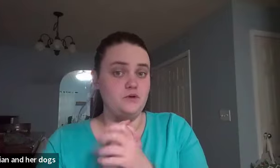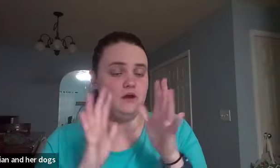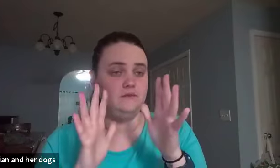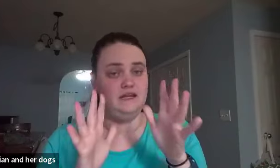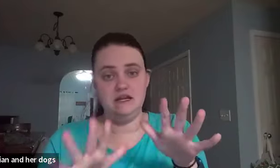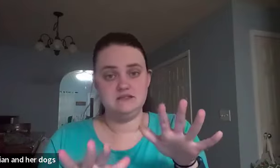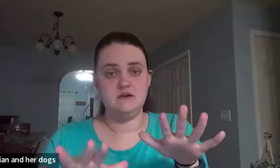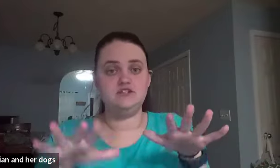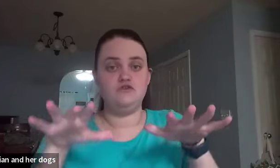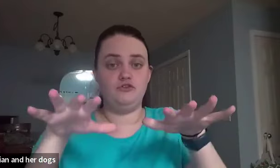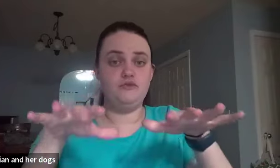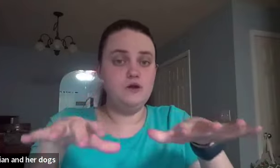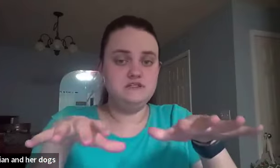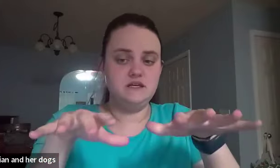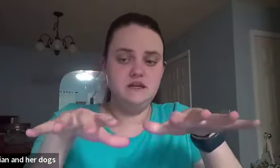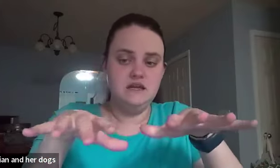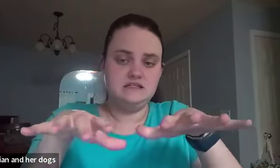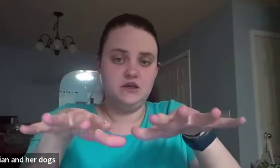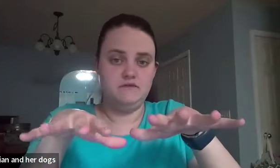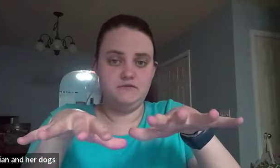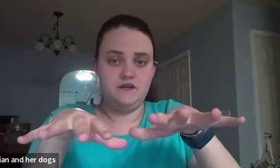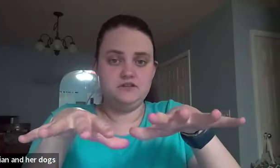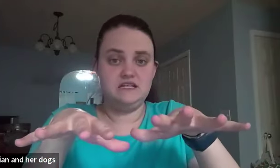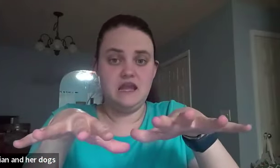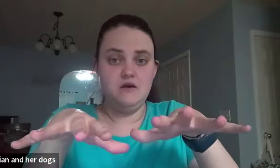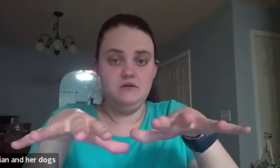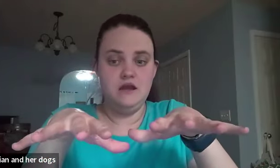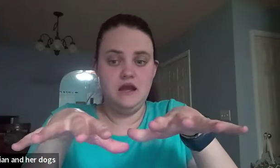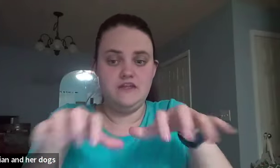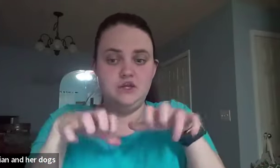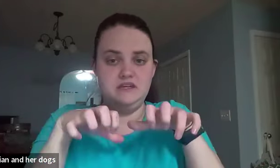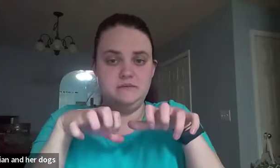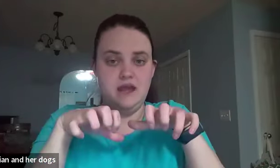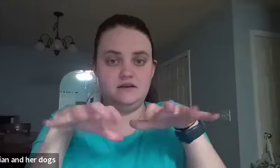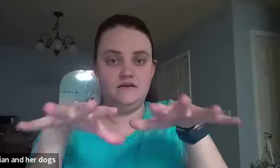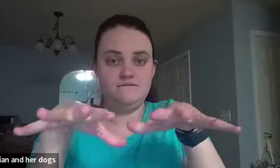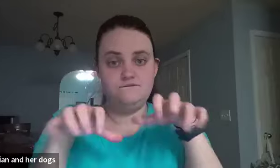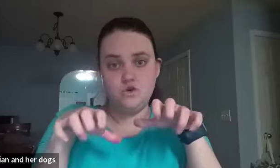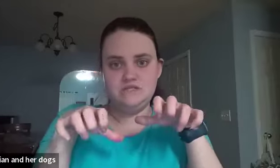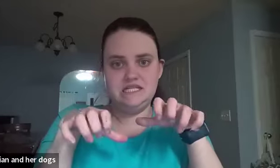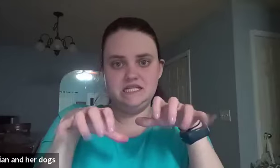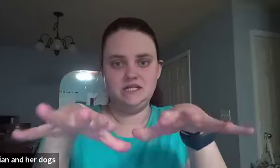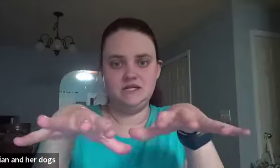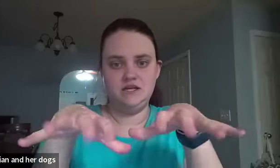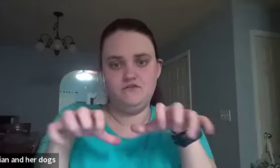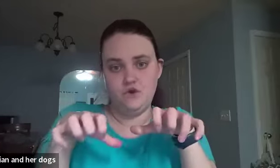for it in ASL. And so for frozen, it's like you have your fingers sticking out and then you bend it back. Frozen,